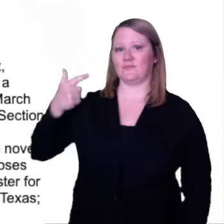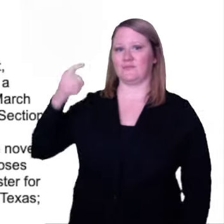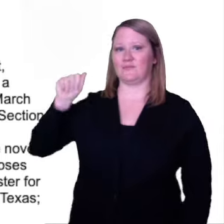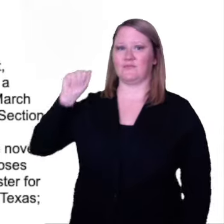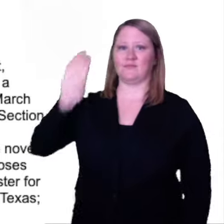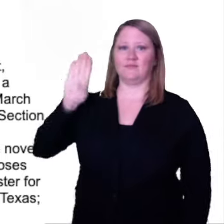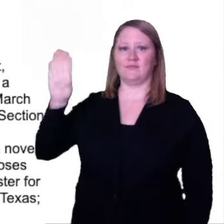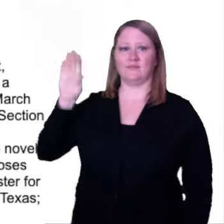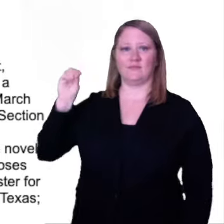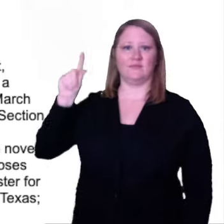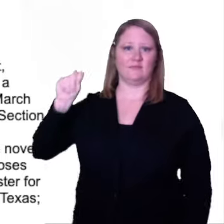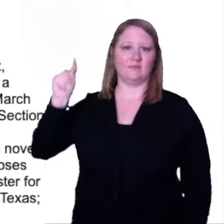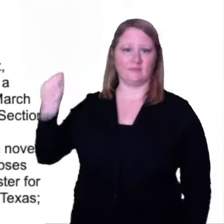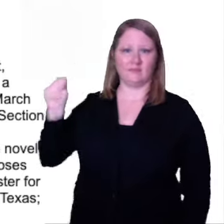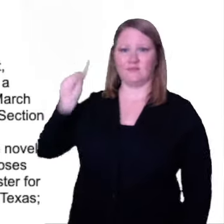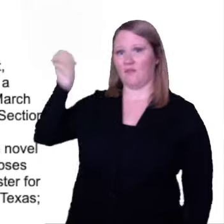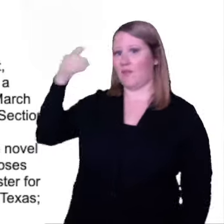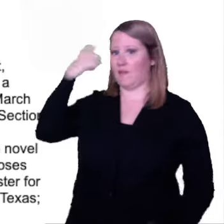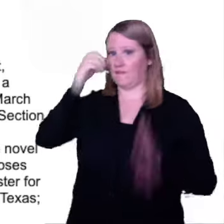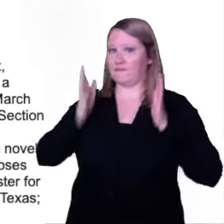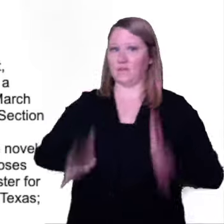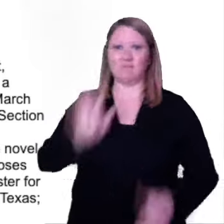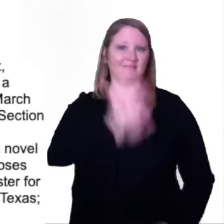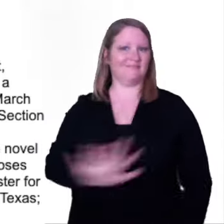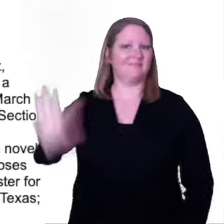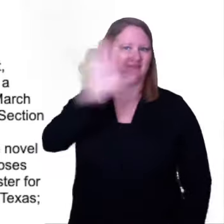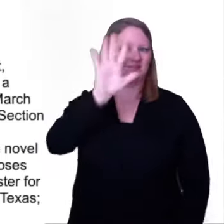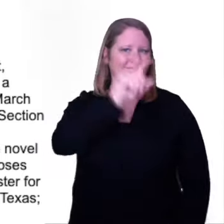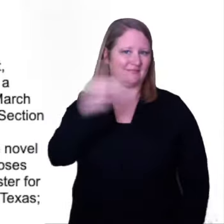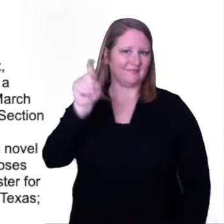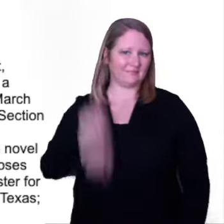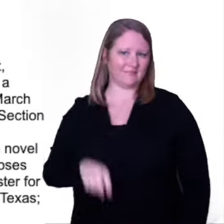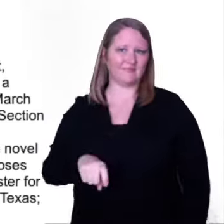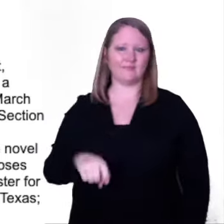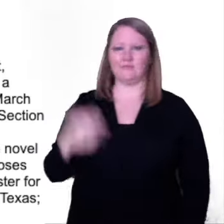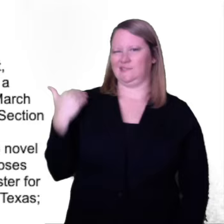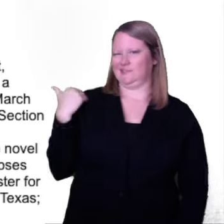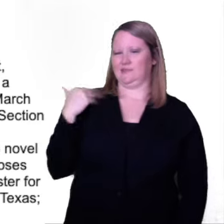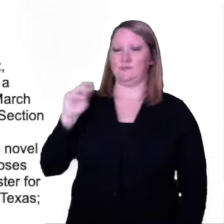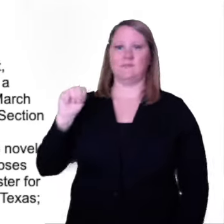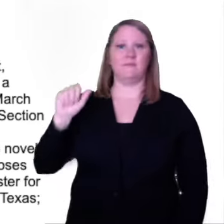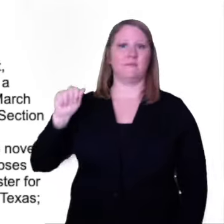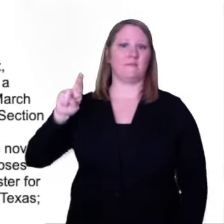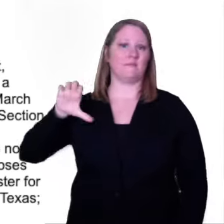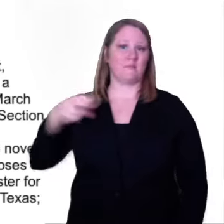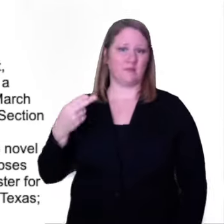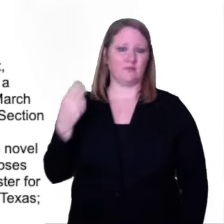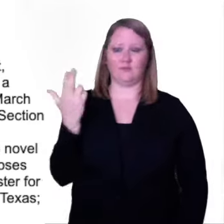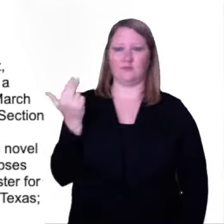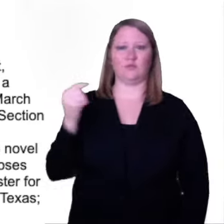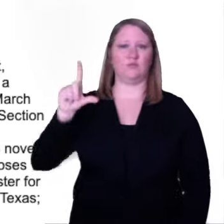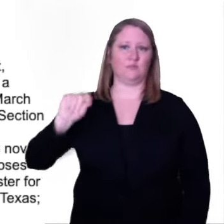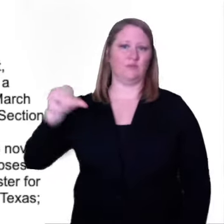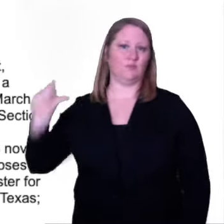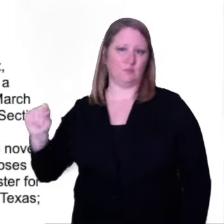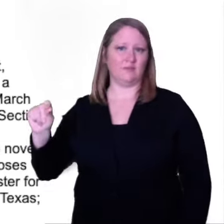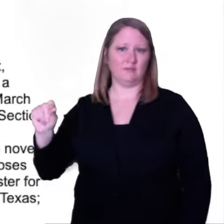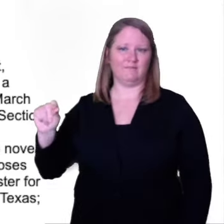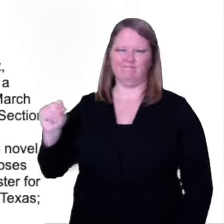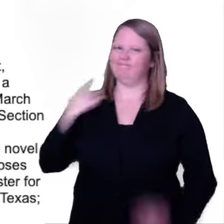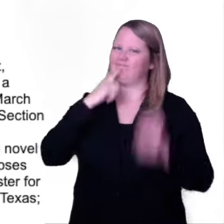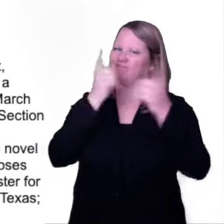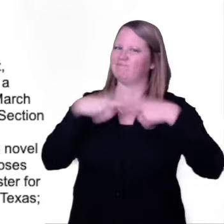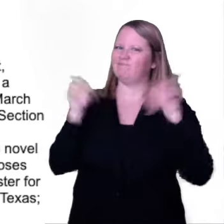Whereas I, Greg Abbott, Governor of Texas, issued a disaster proclamation on March 13th,